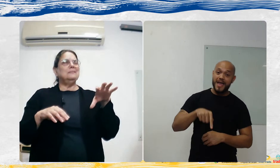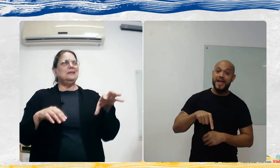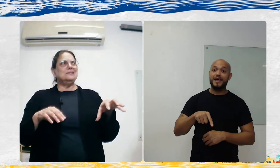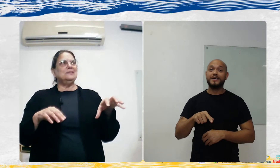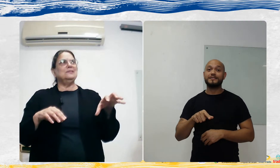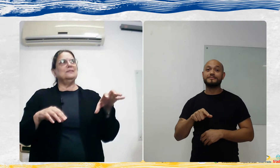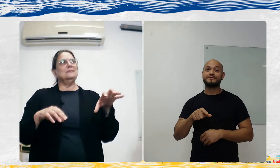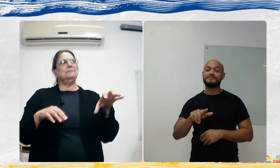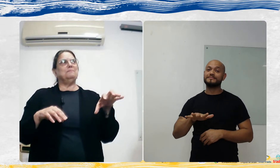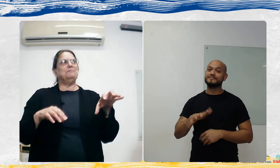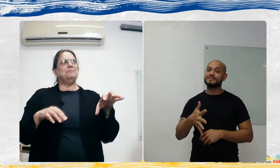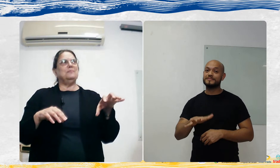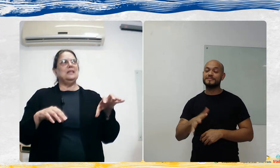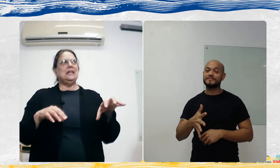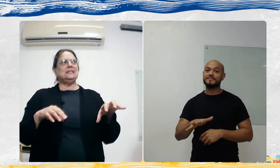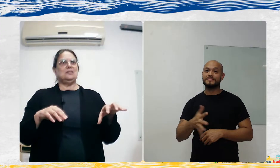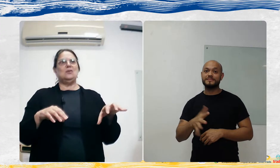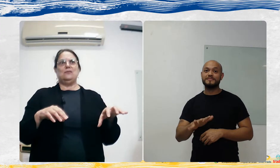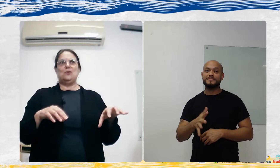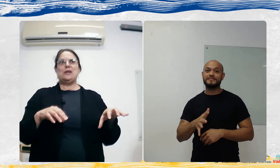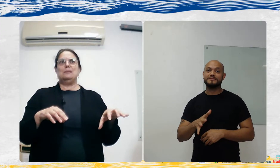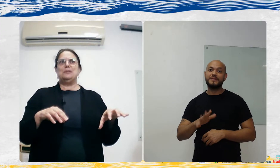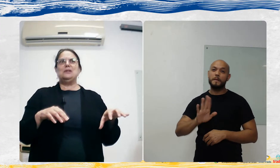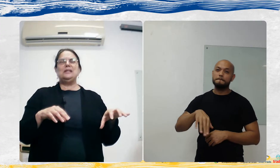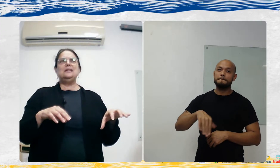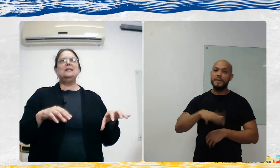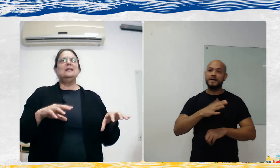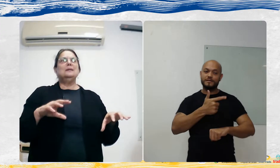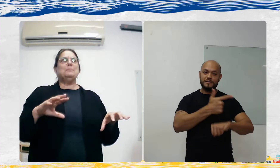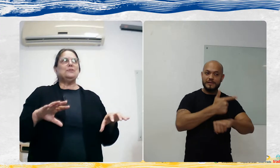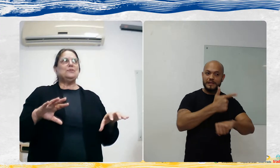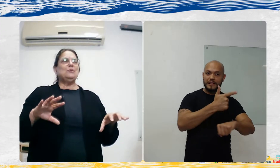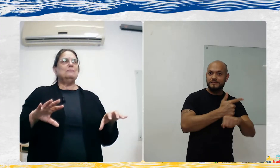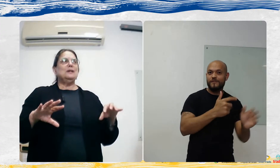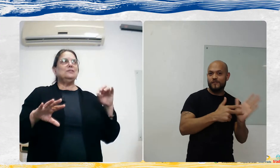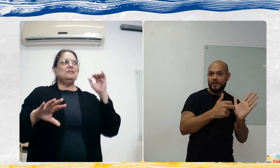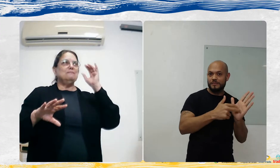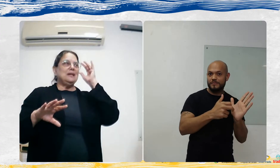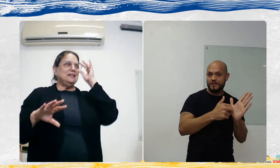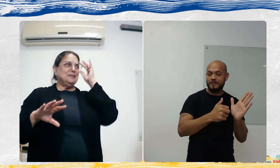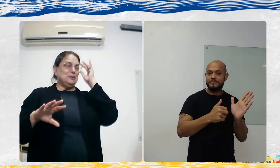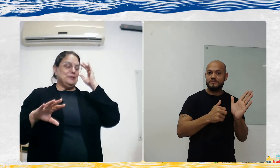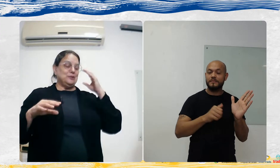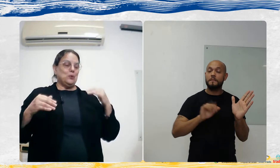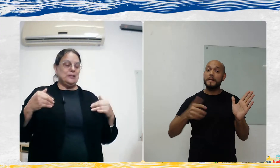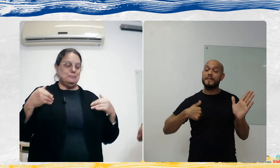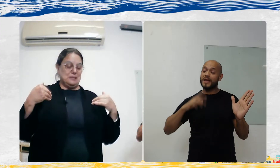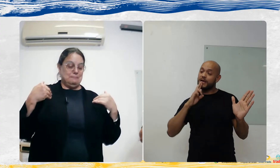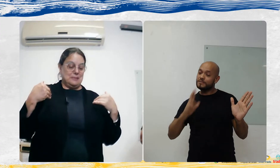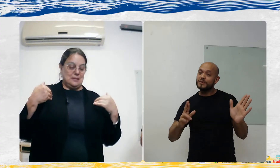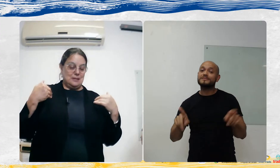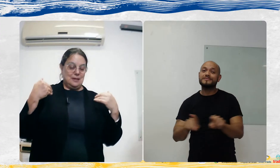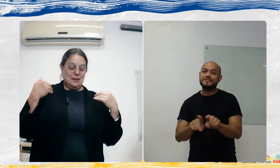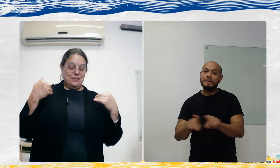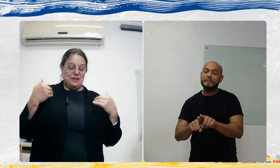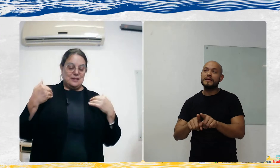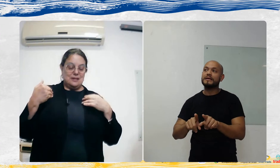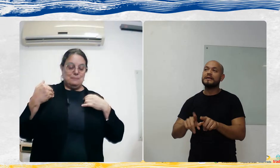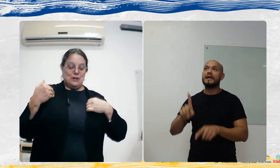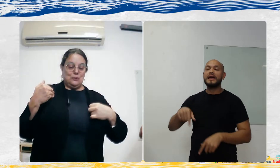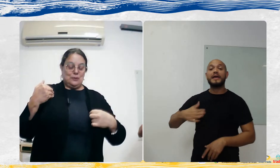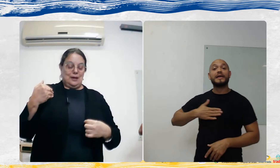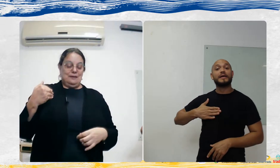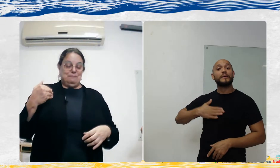partly it's the lexicon, the vocabulary, but so much of my answer is going to be me